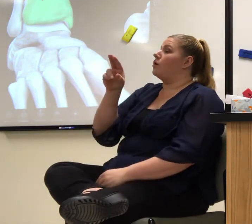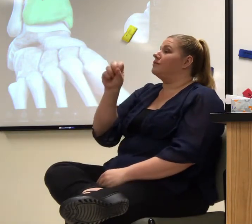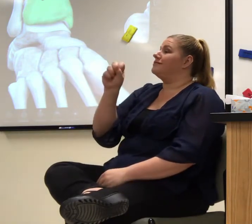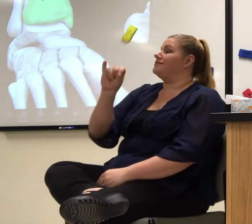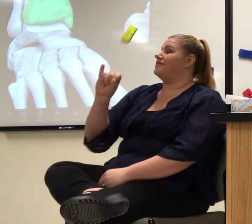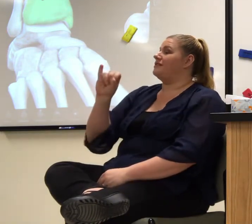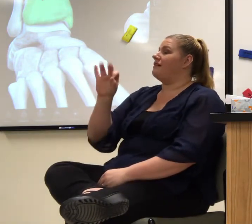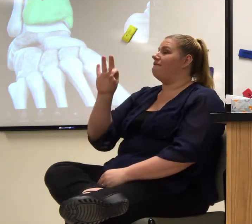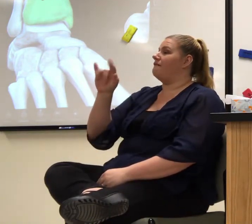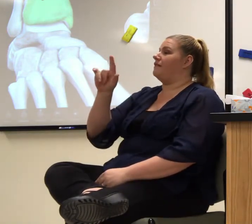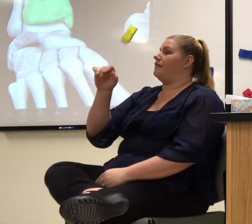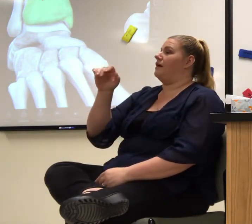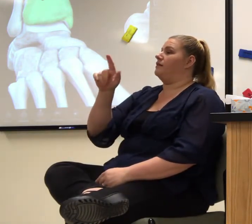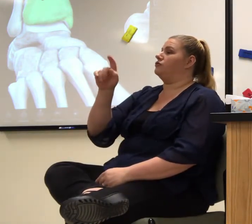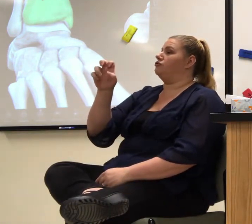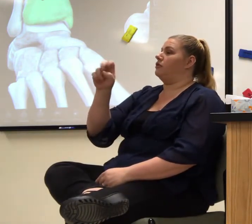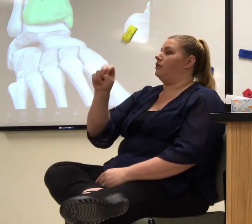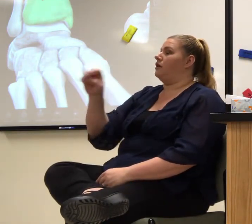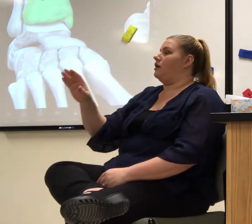movement.